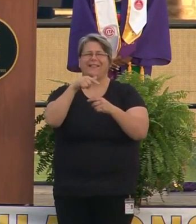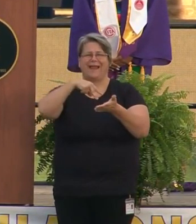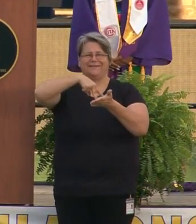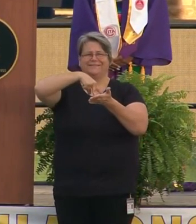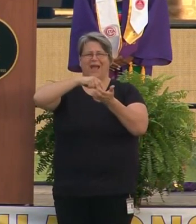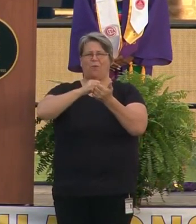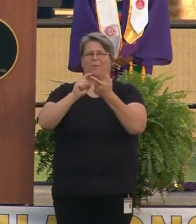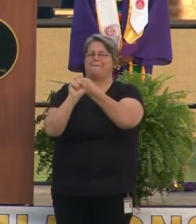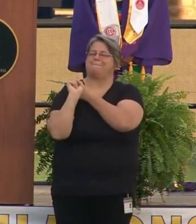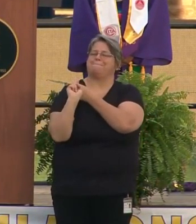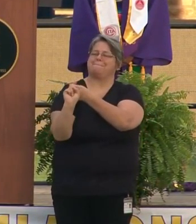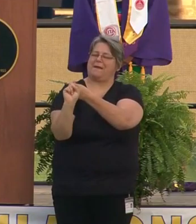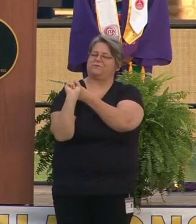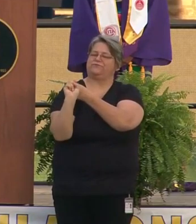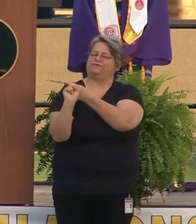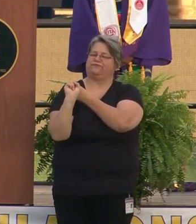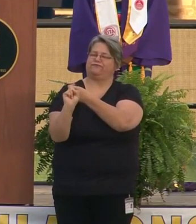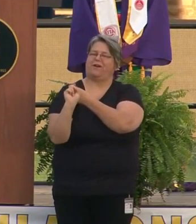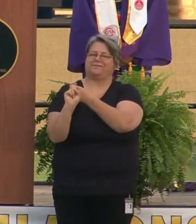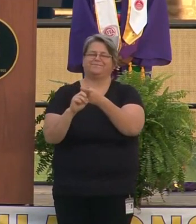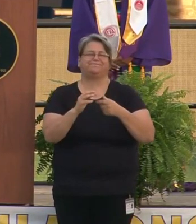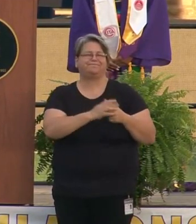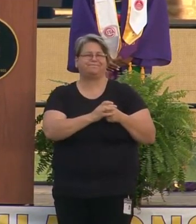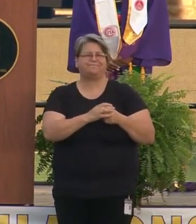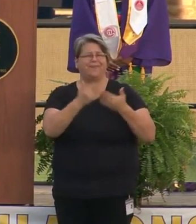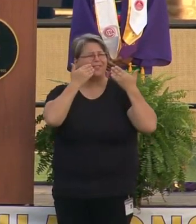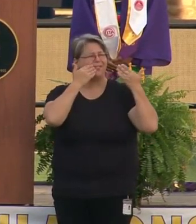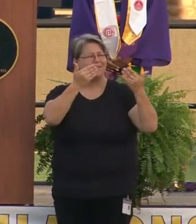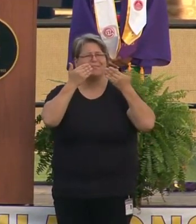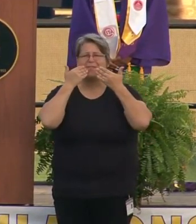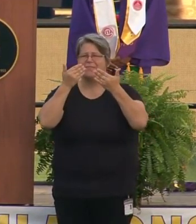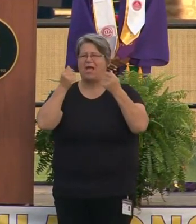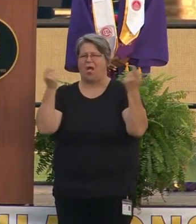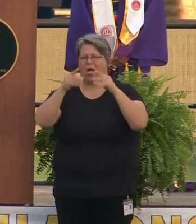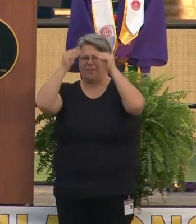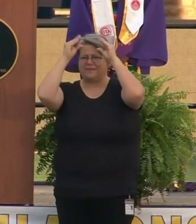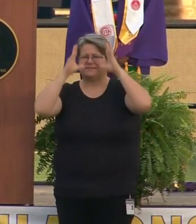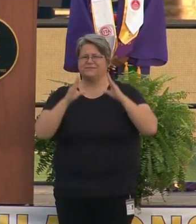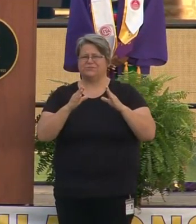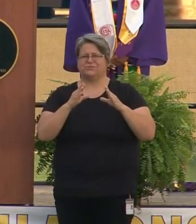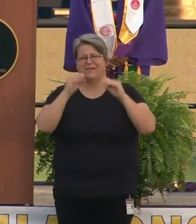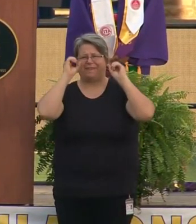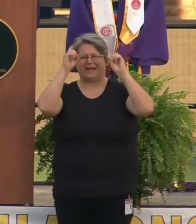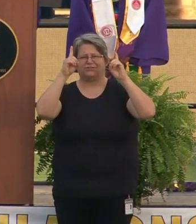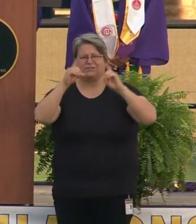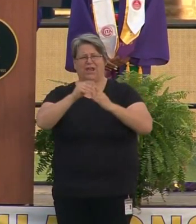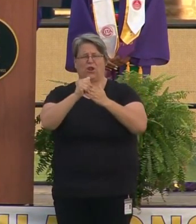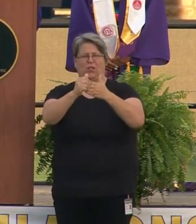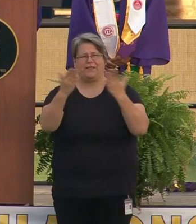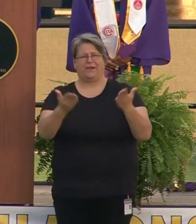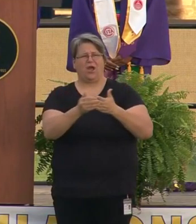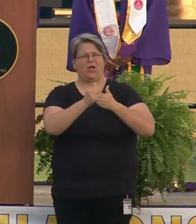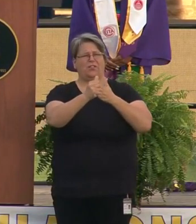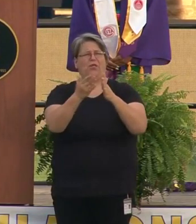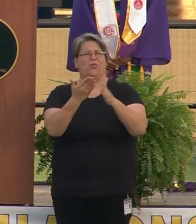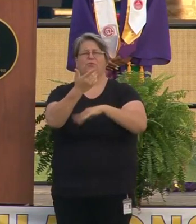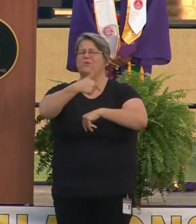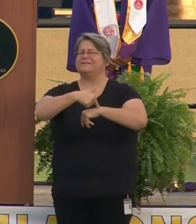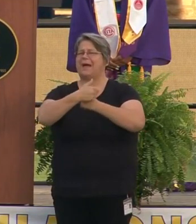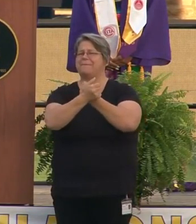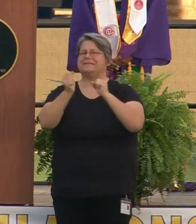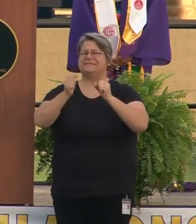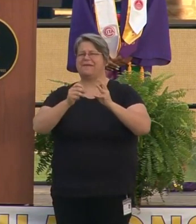one of my best friends? We would like to thank all of our educational leaders. These are the people who helped guide us through the time in the safest